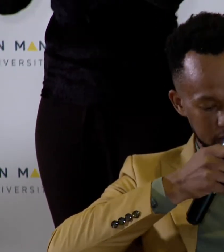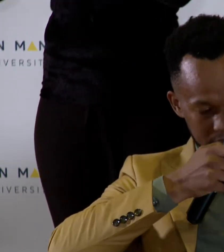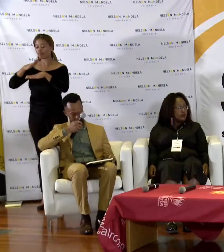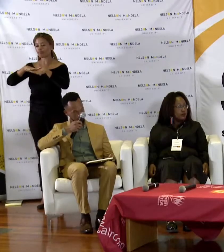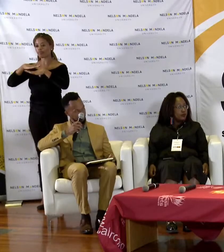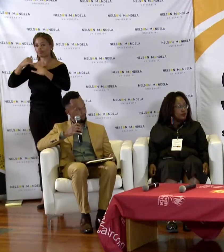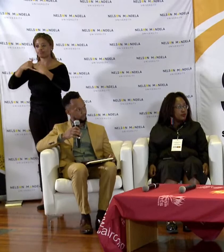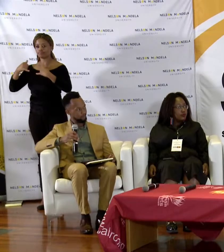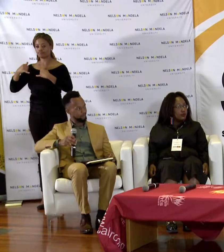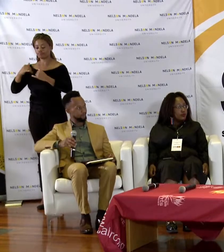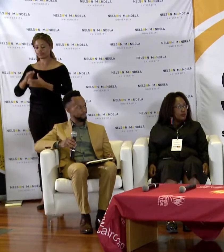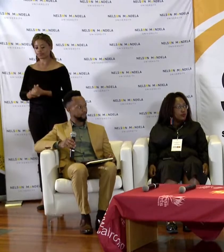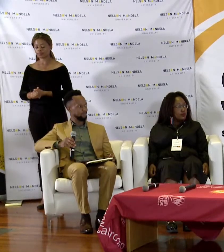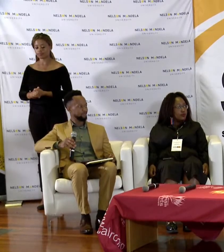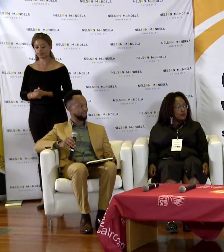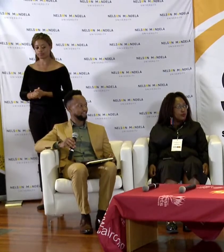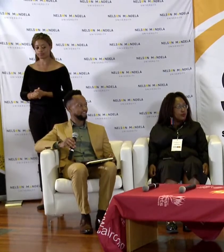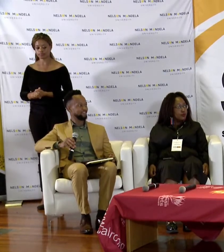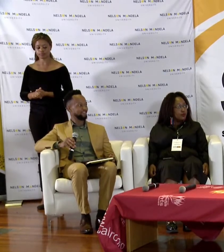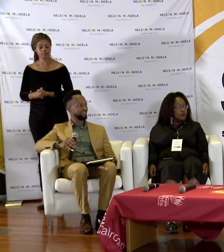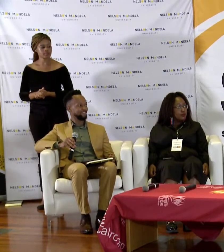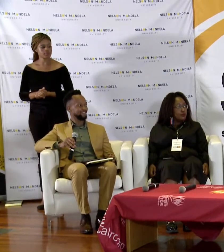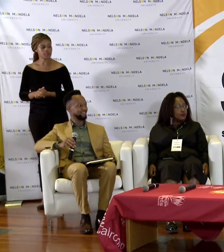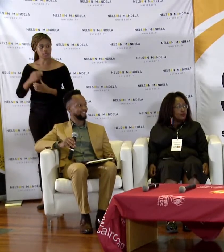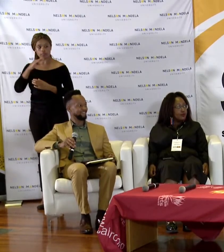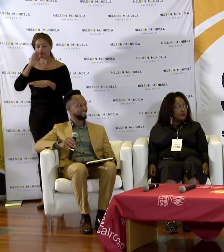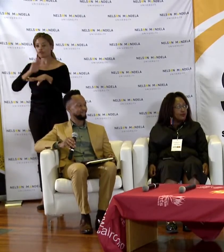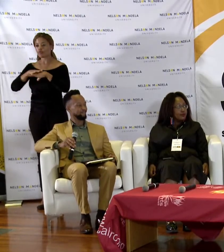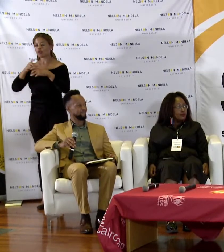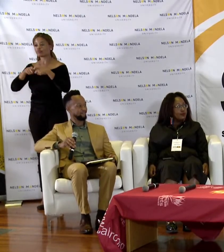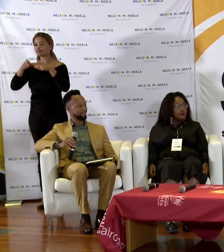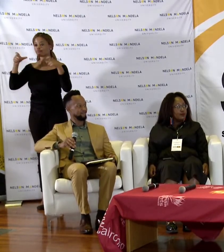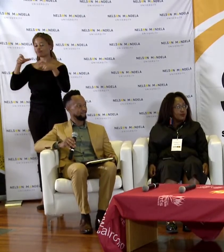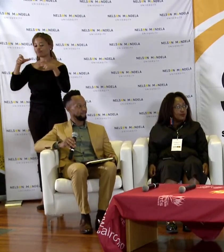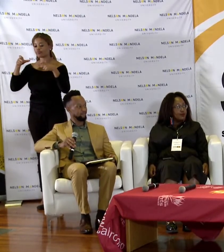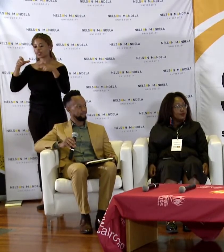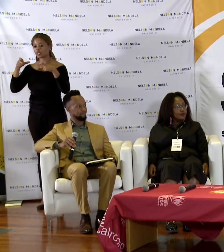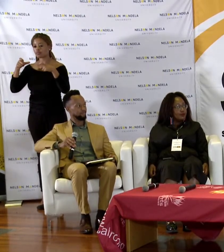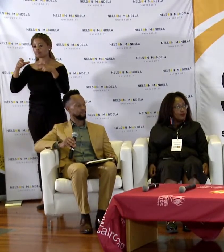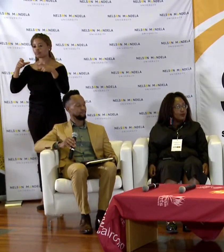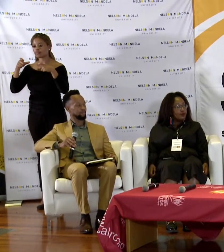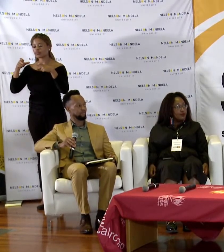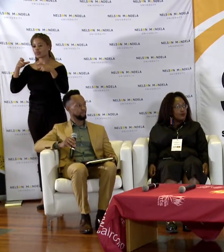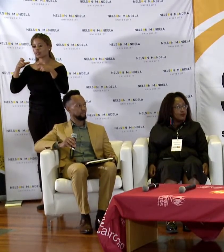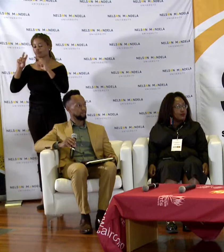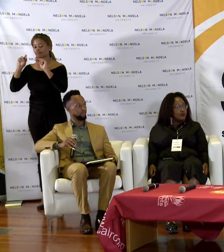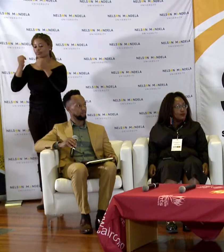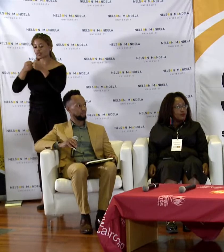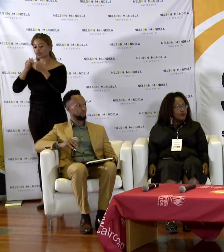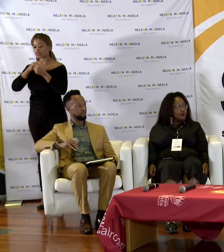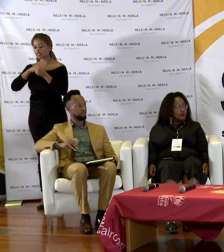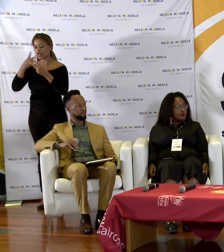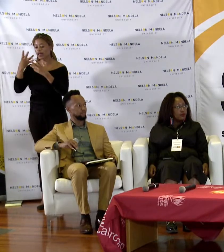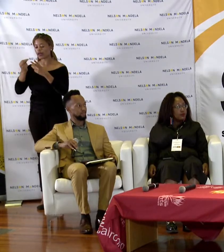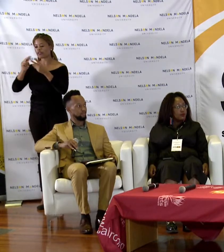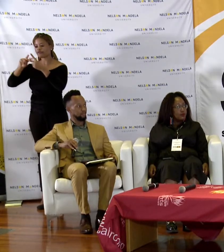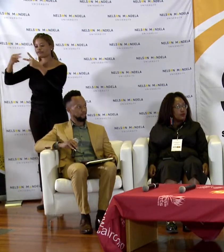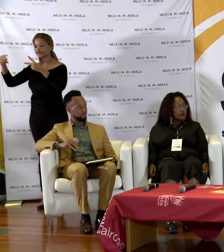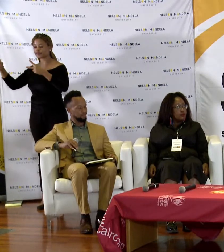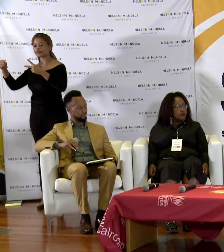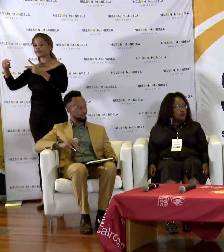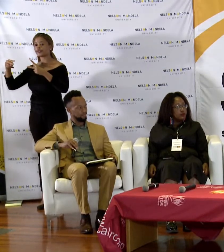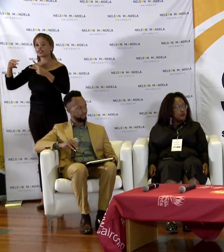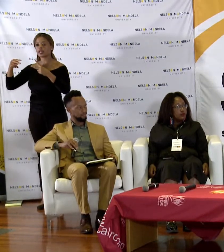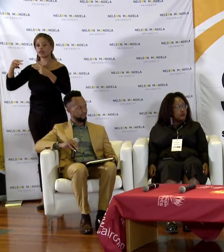So the complexity becomes greater for a multinational, a global multinational, because there's various jurisdictions